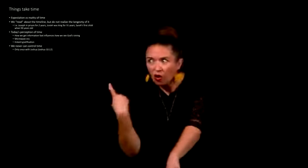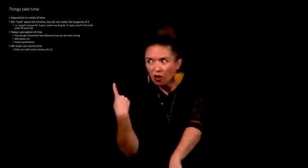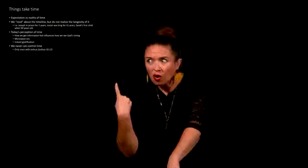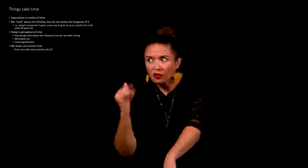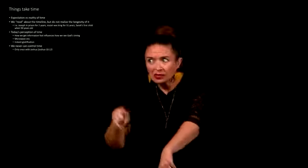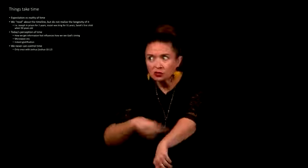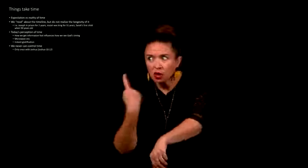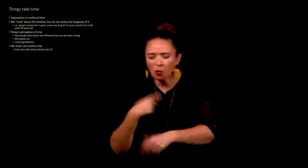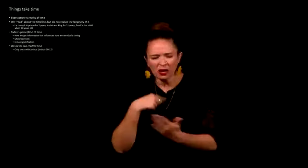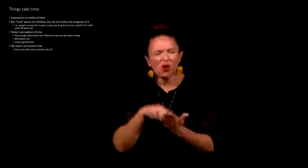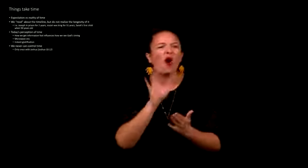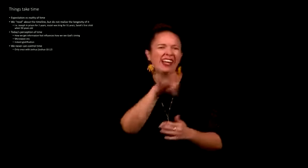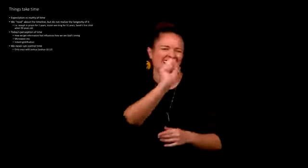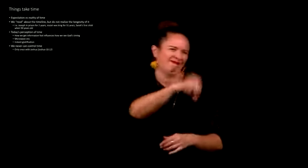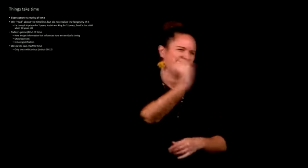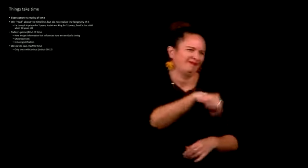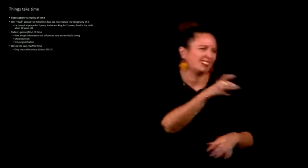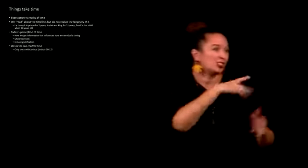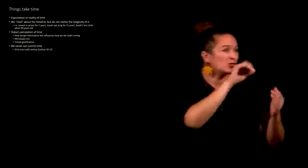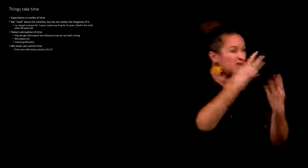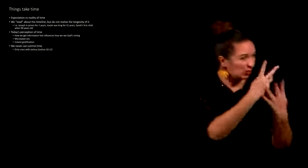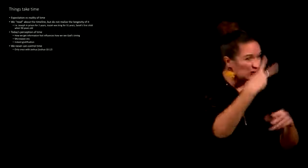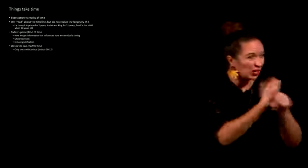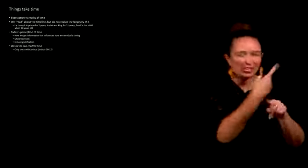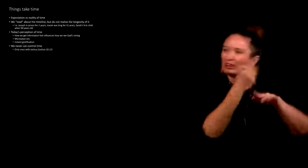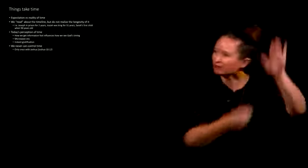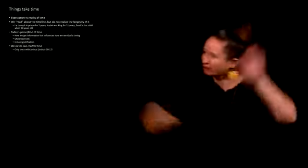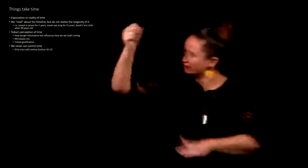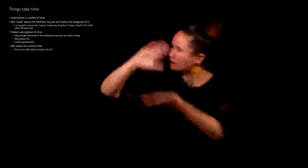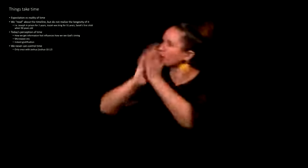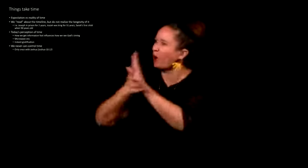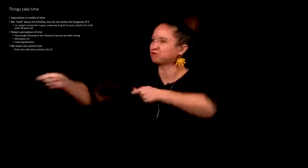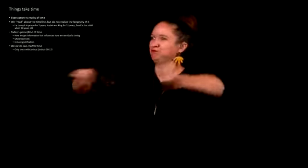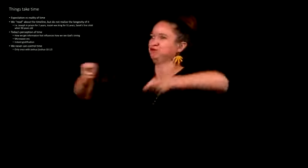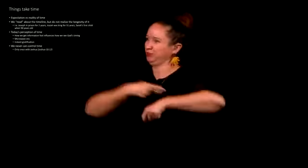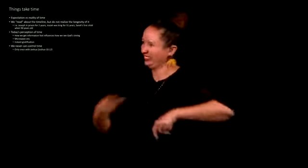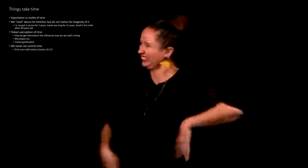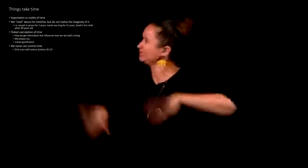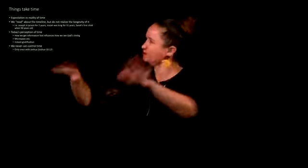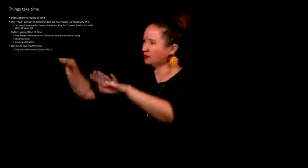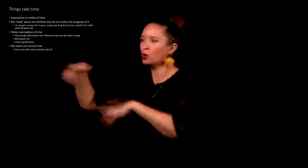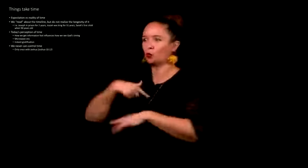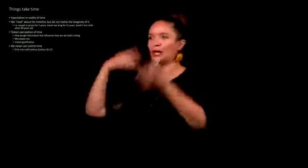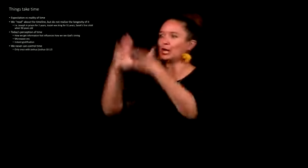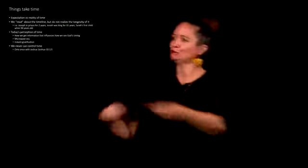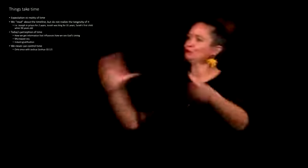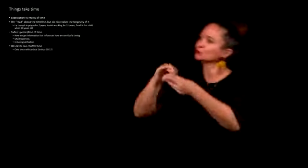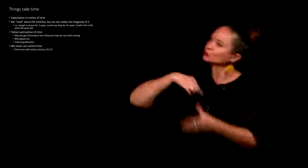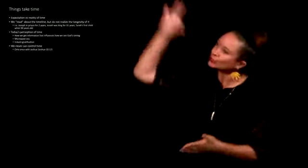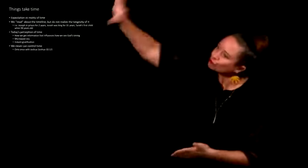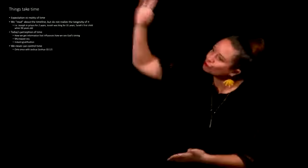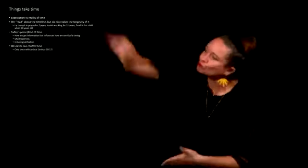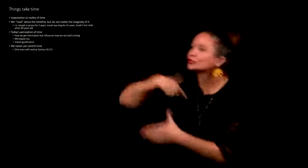We understand our timeline. Joseph was in prison for 2 years. Josiah was king